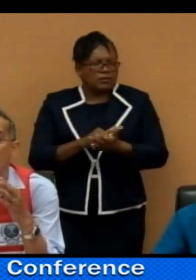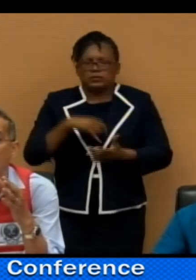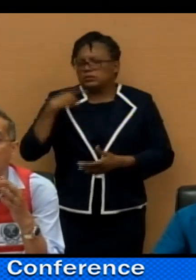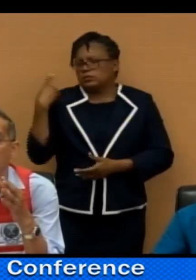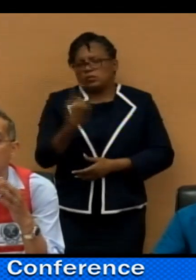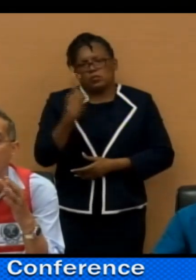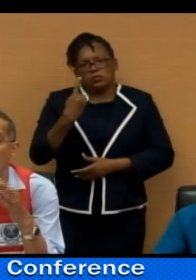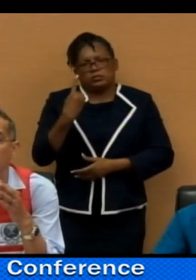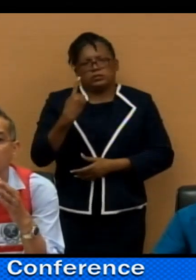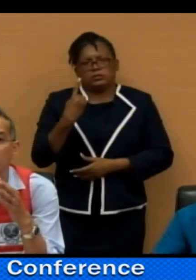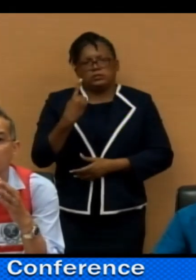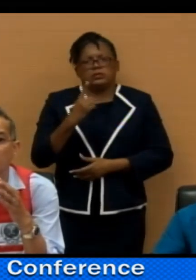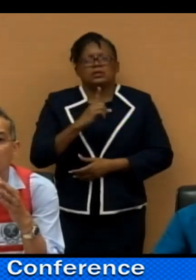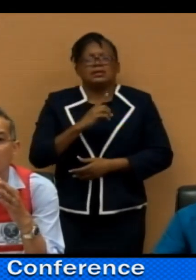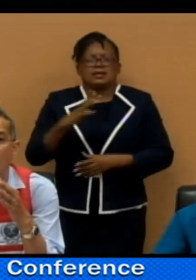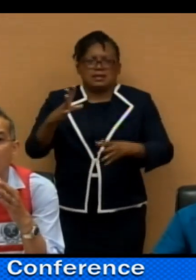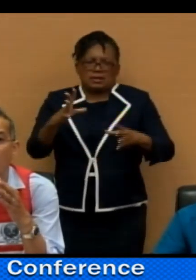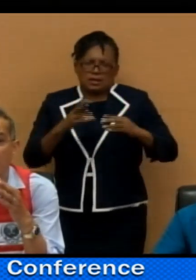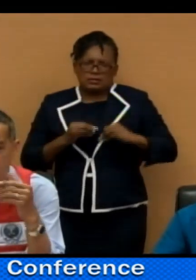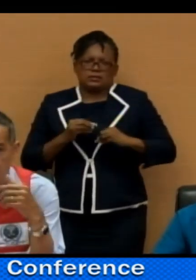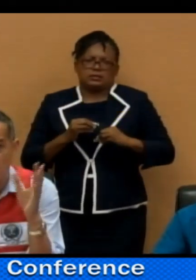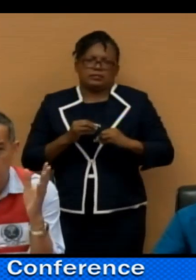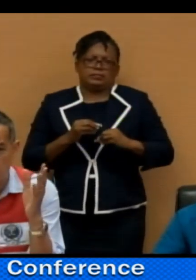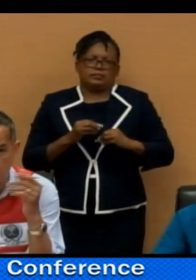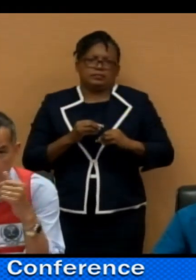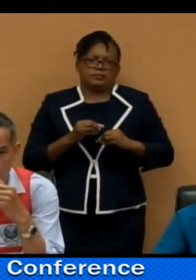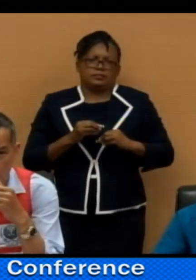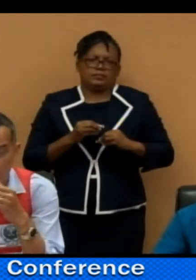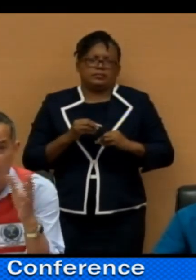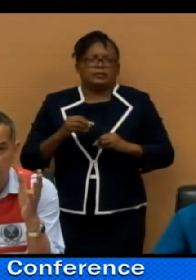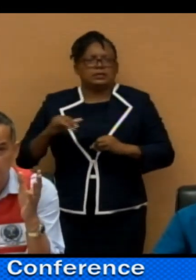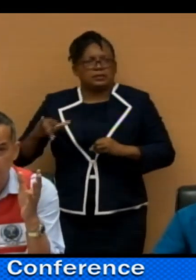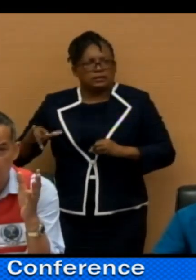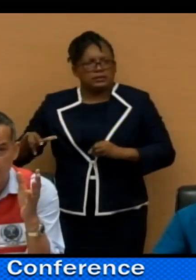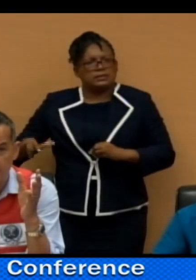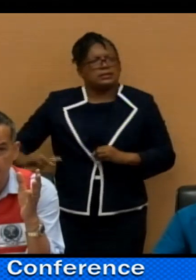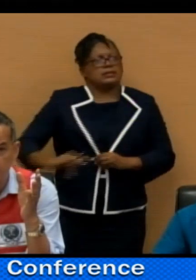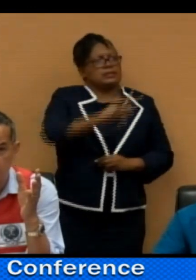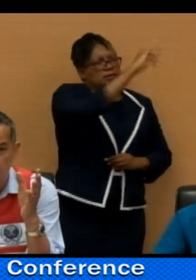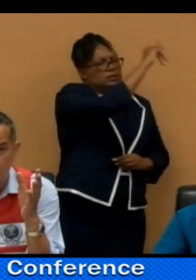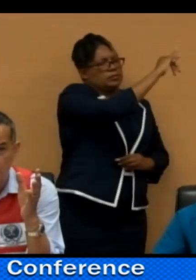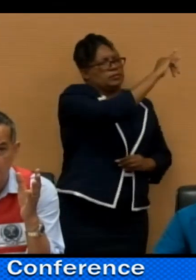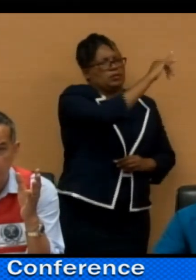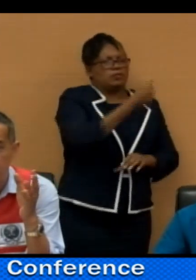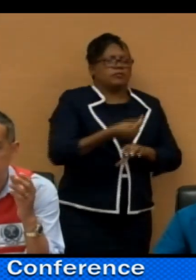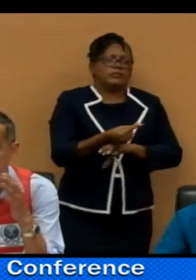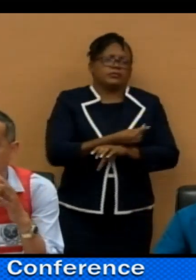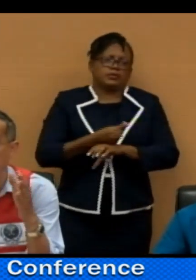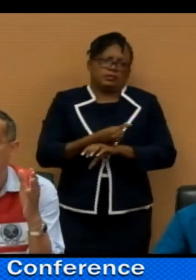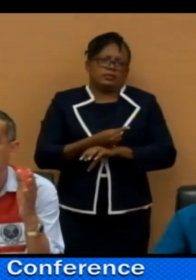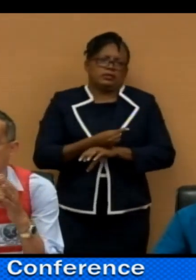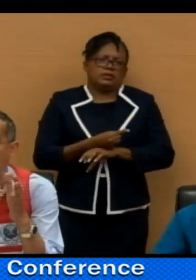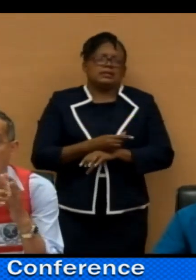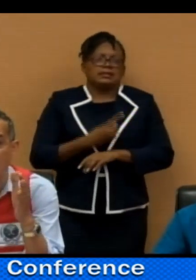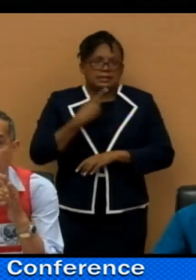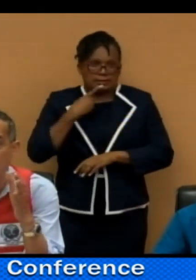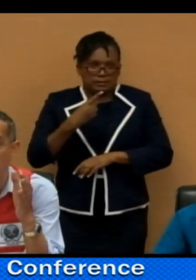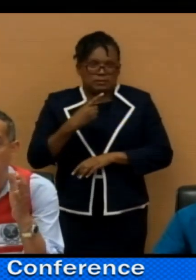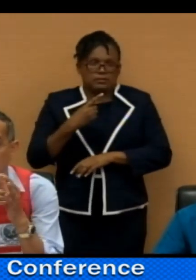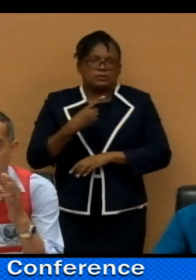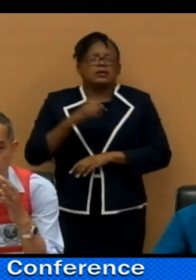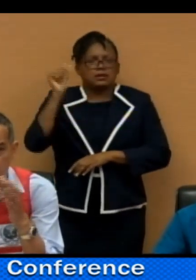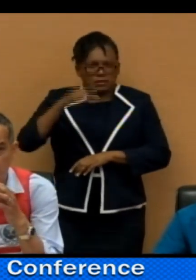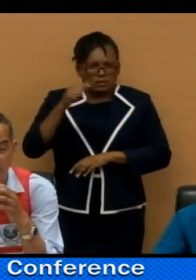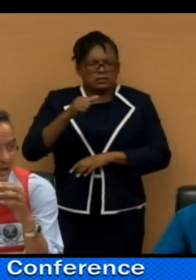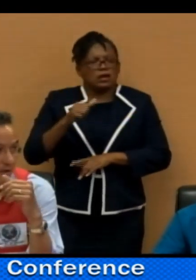had confirmation of that was taking people off island, that had said they are coming